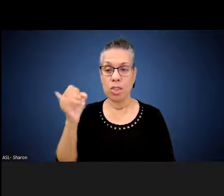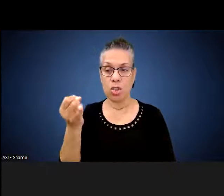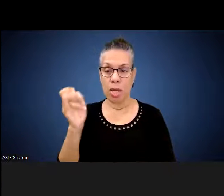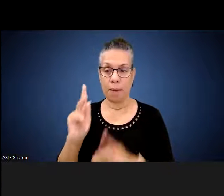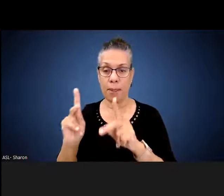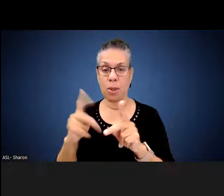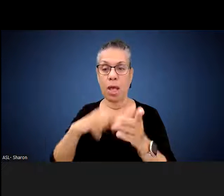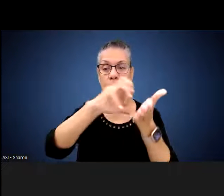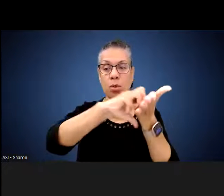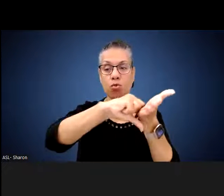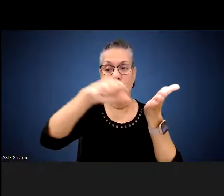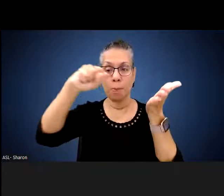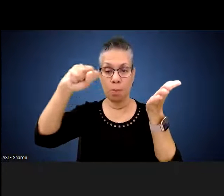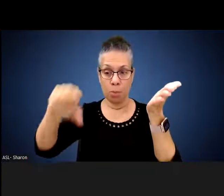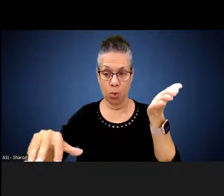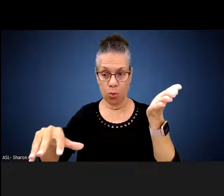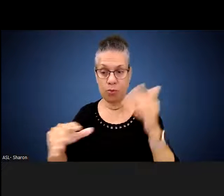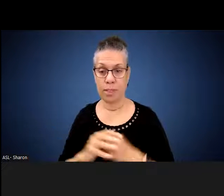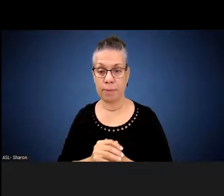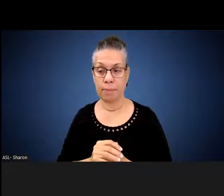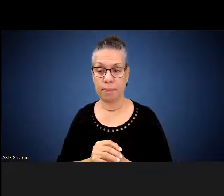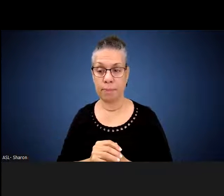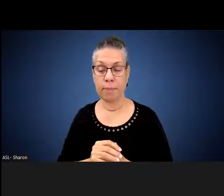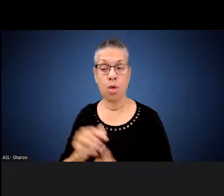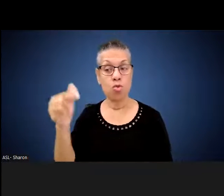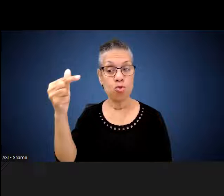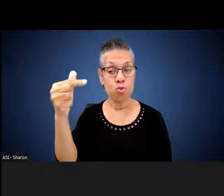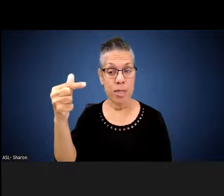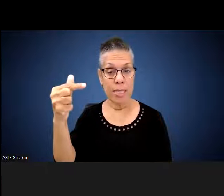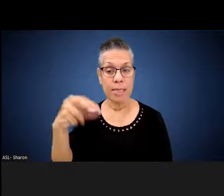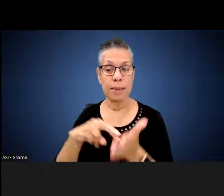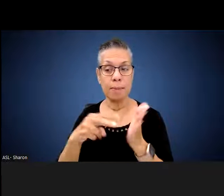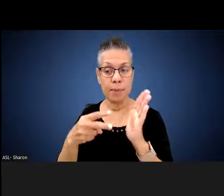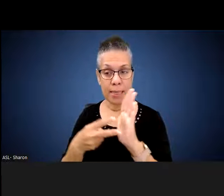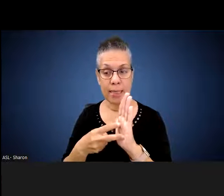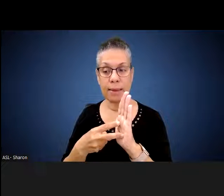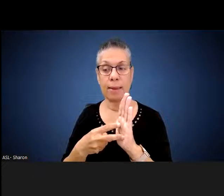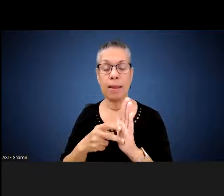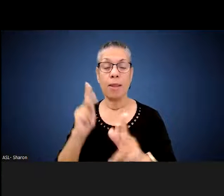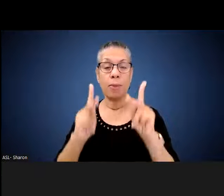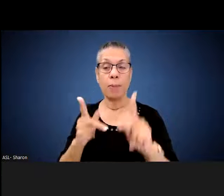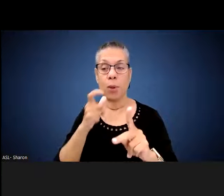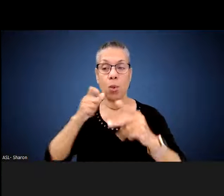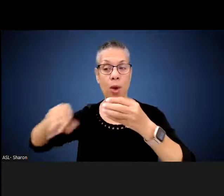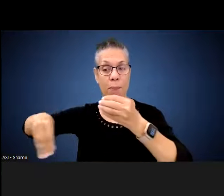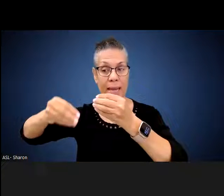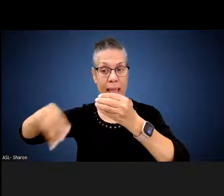been removed in the update. The green are depicting EJ populations that have been added. And the